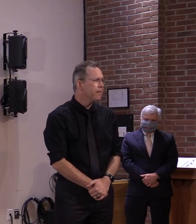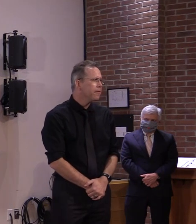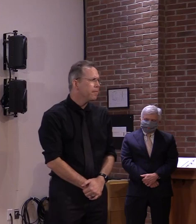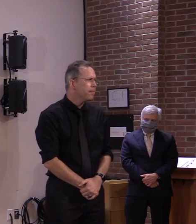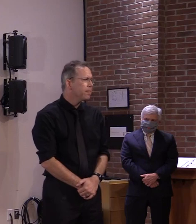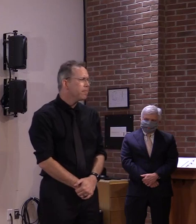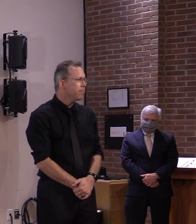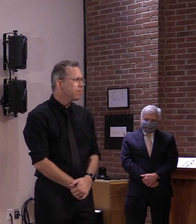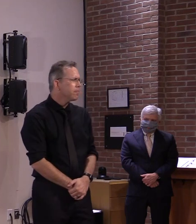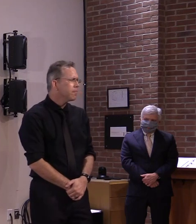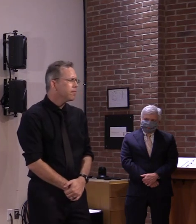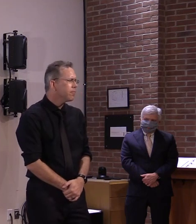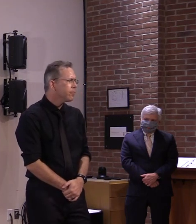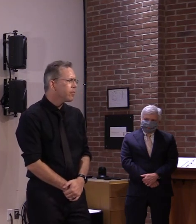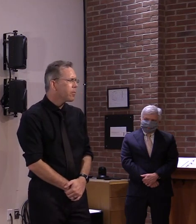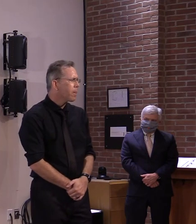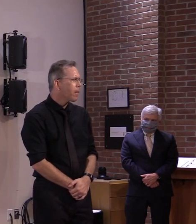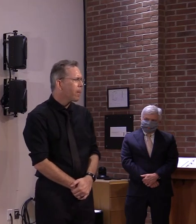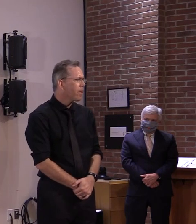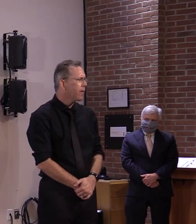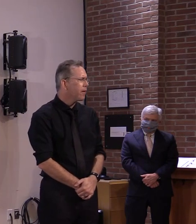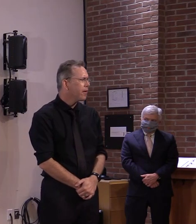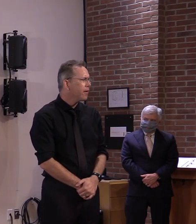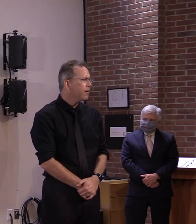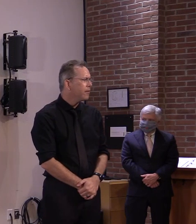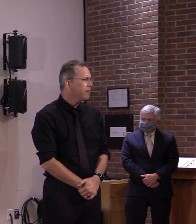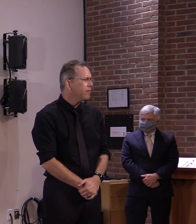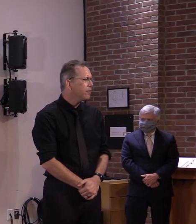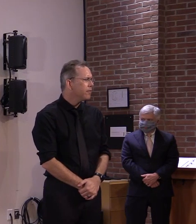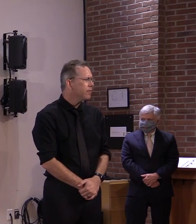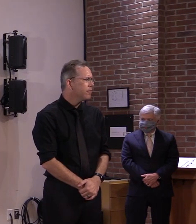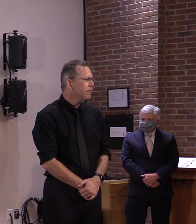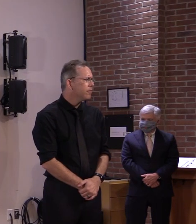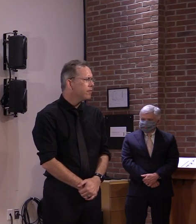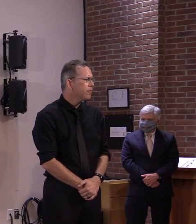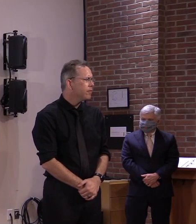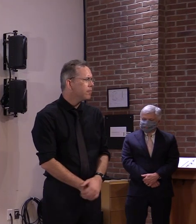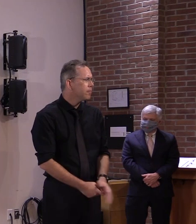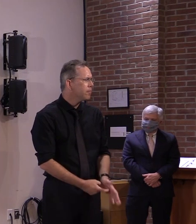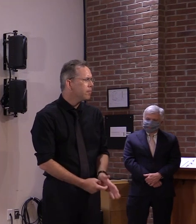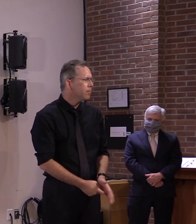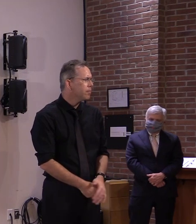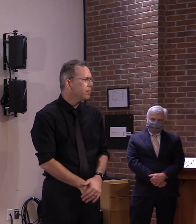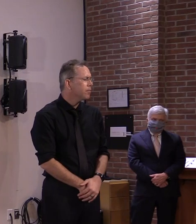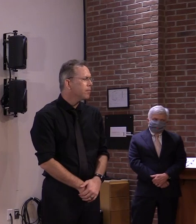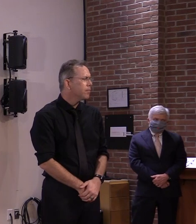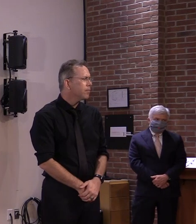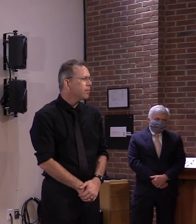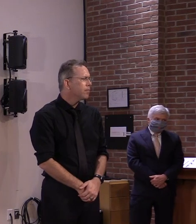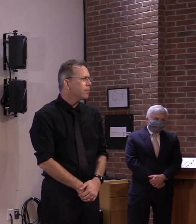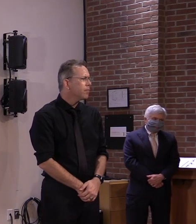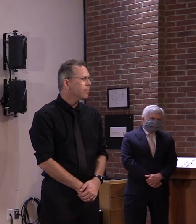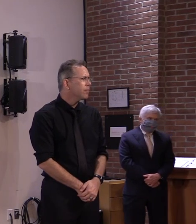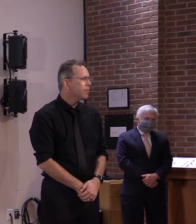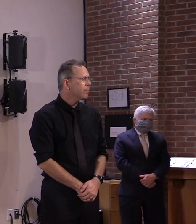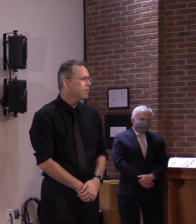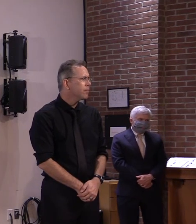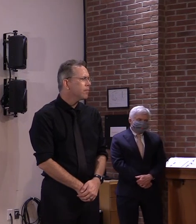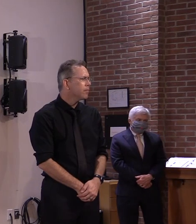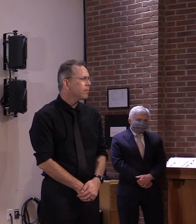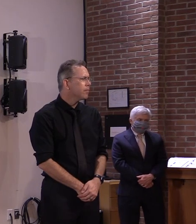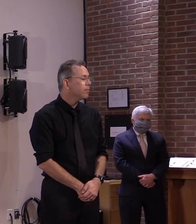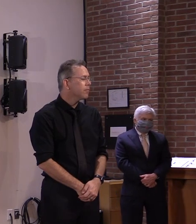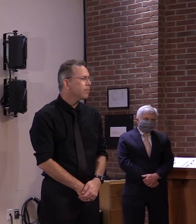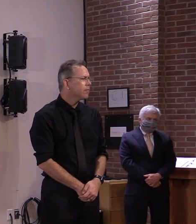on billiard tables in bars and pubs. And the perception that, you know, a pool table isn't any